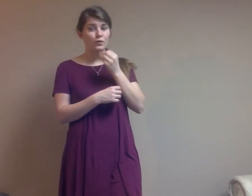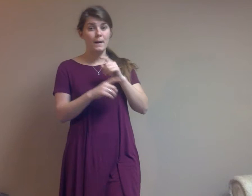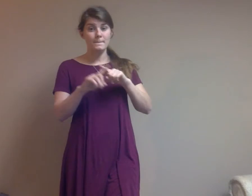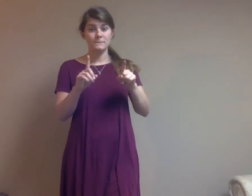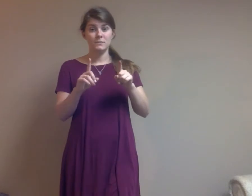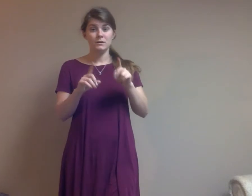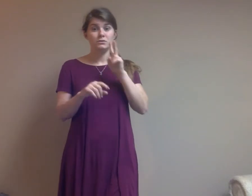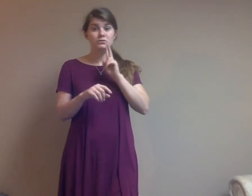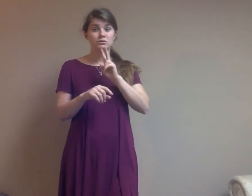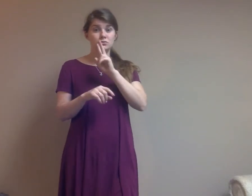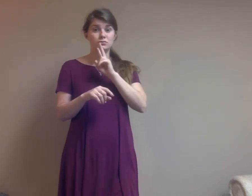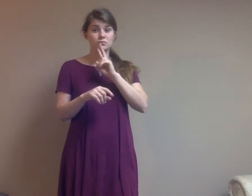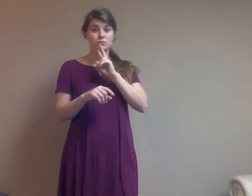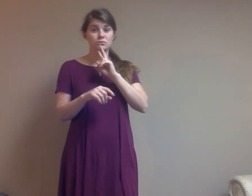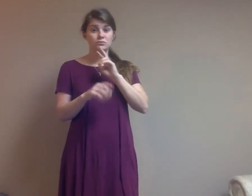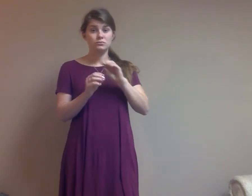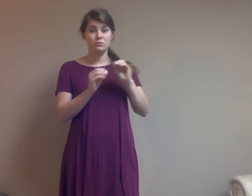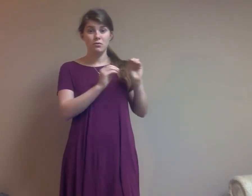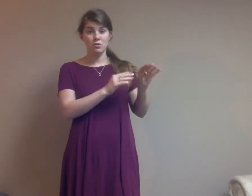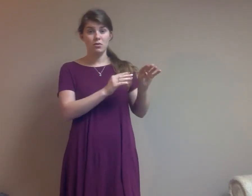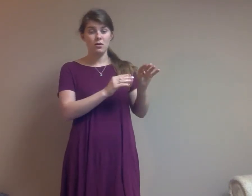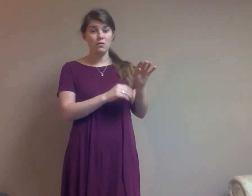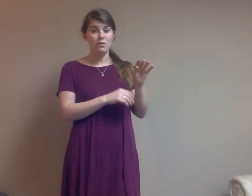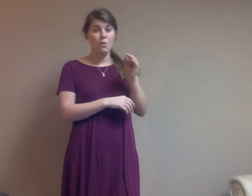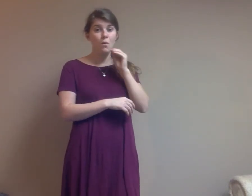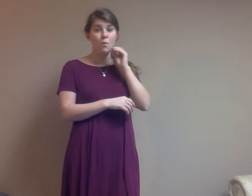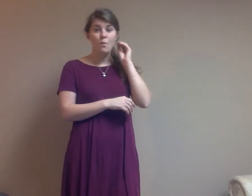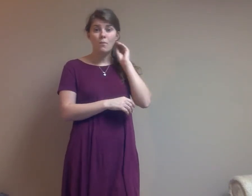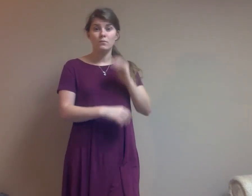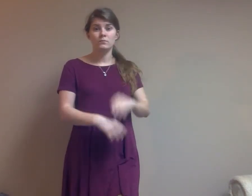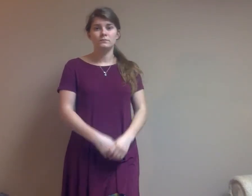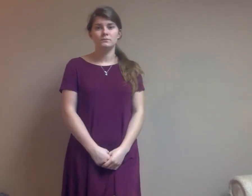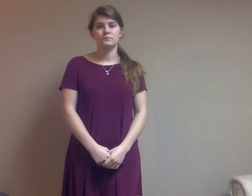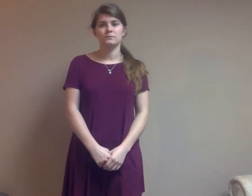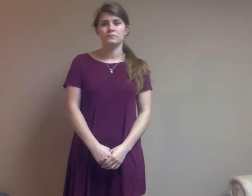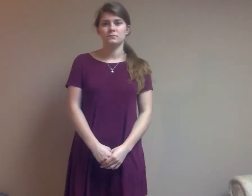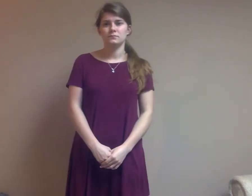Crying because she can't see her mum. And Lottie can.